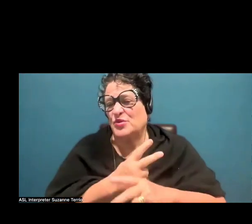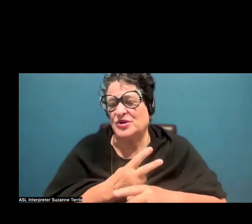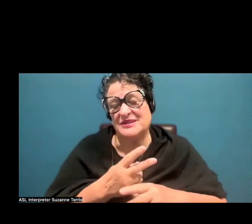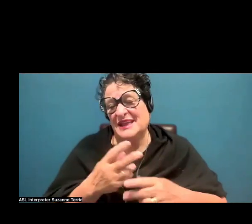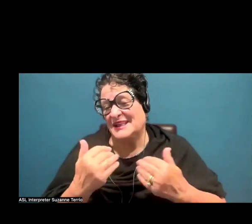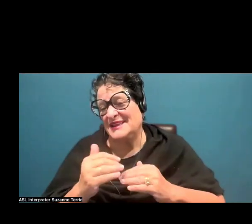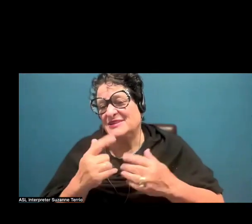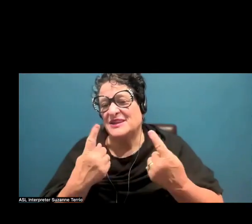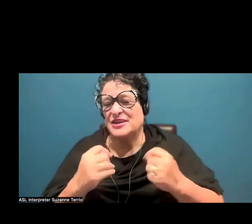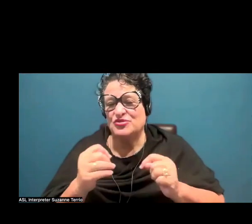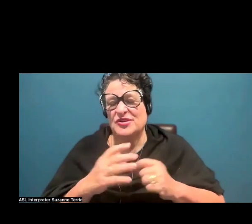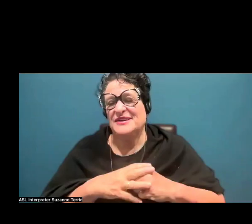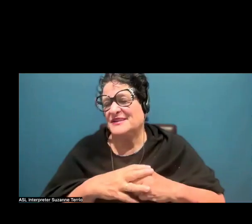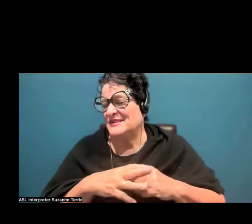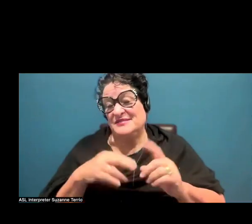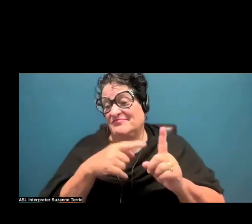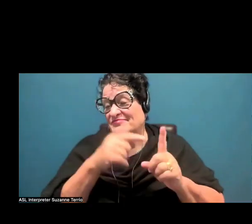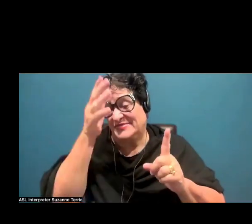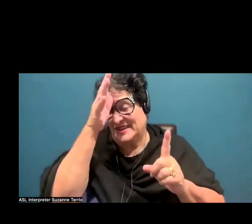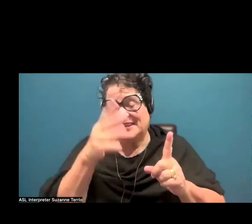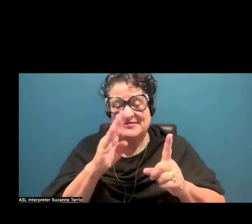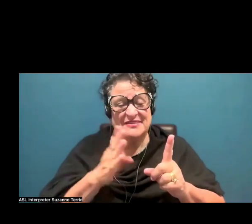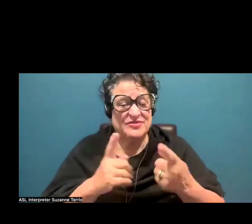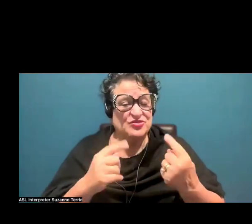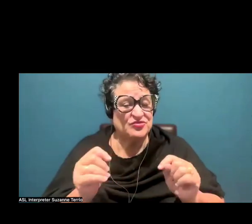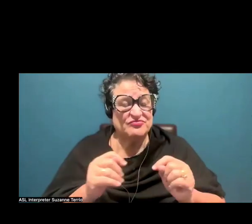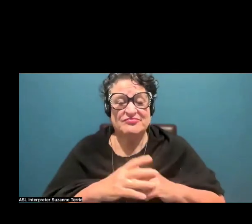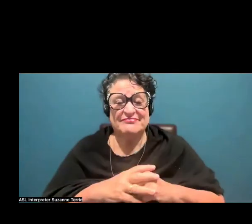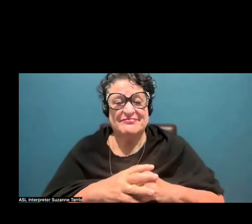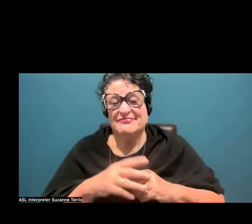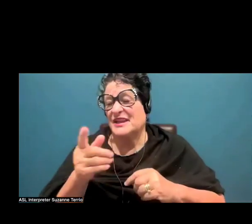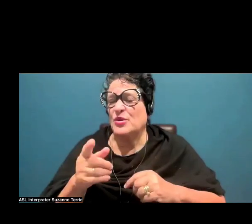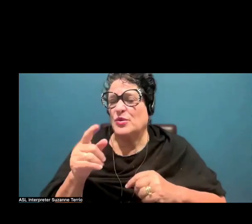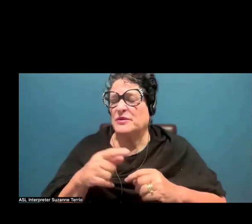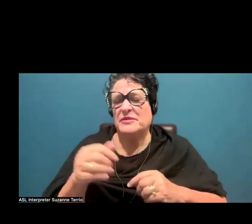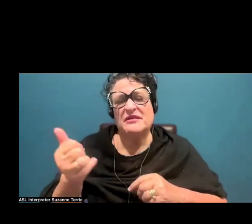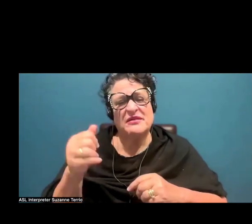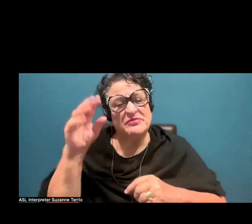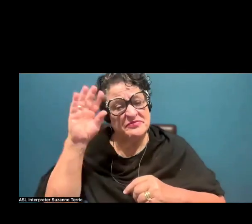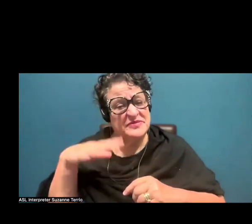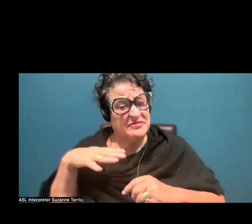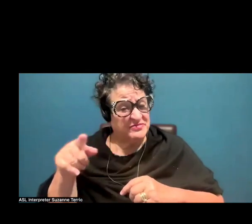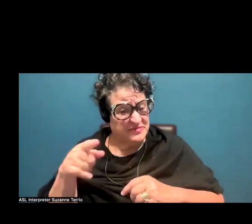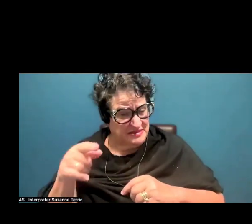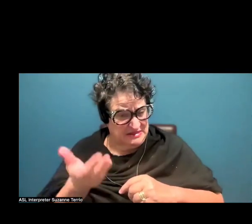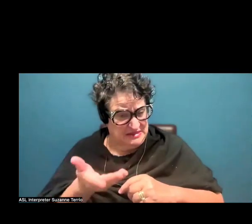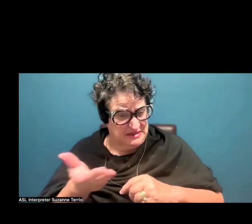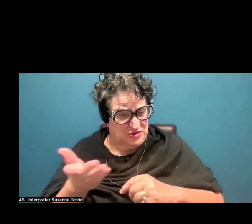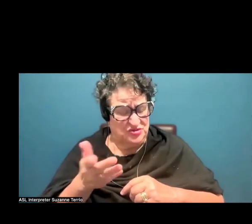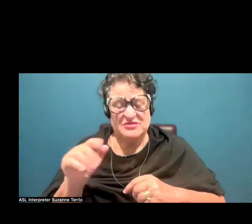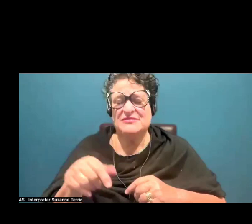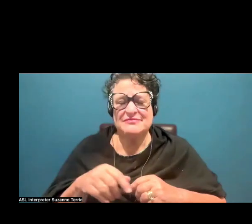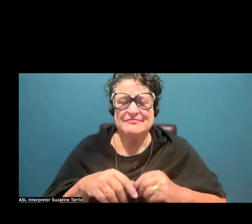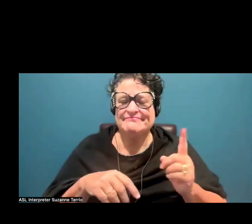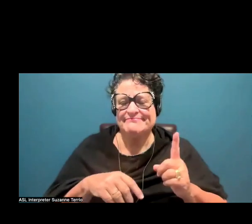tried. Luce's dad didn't even do that. What about Mr. Allard? I ask. Is he here? Mrs. Bristow's smile